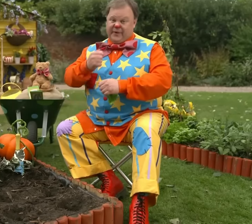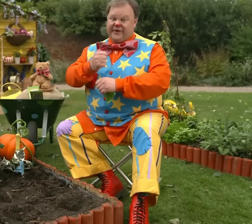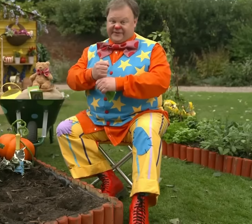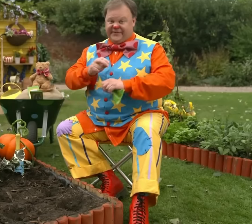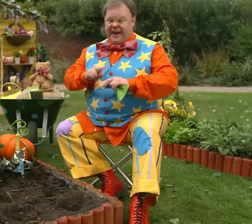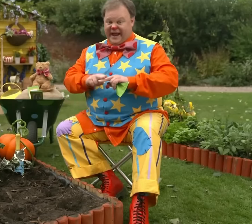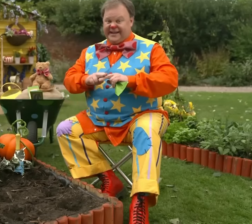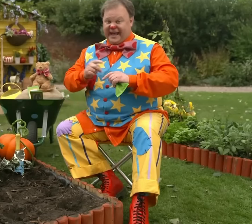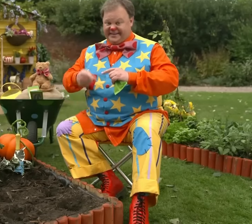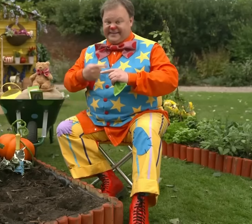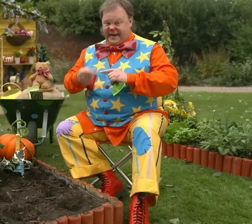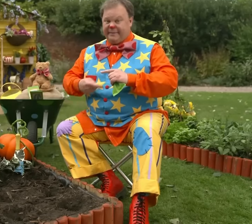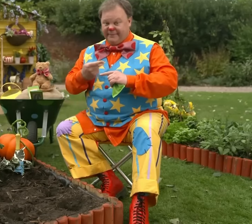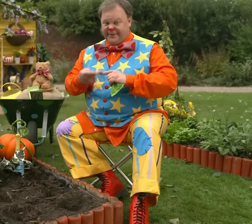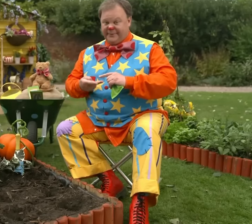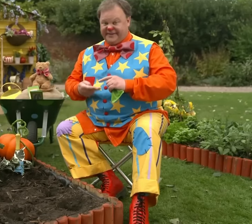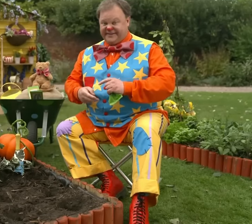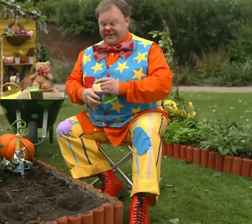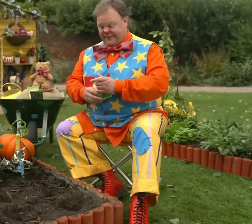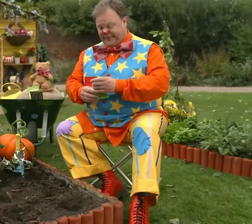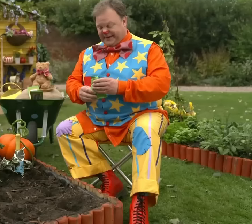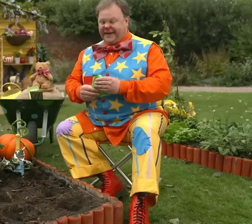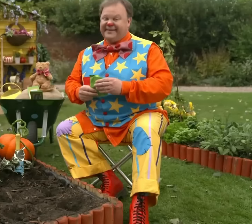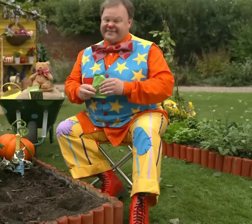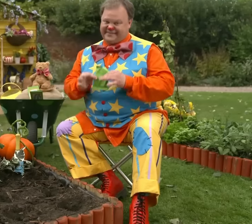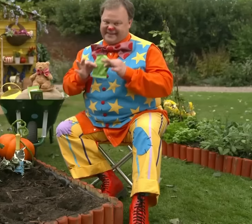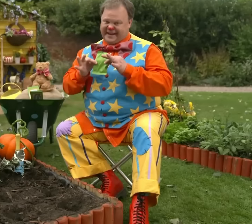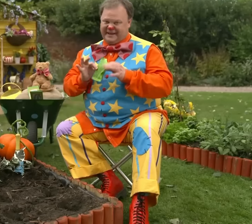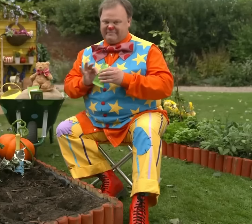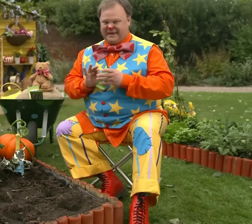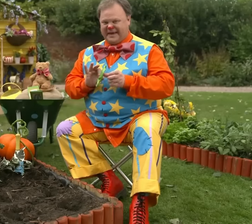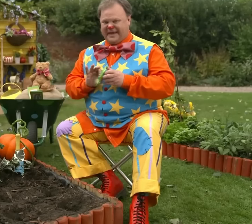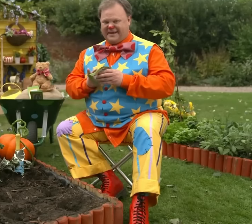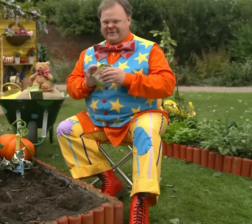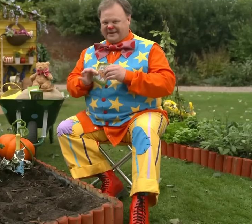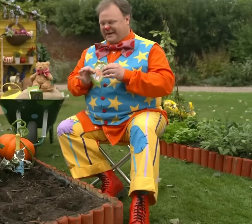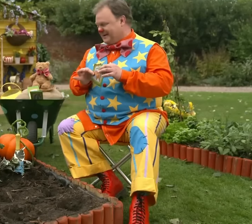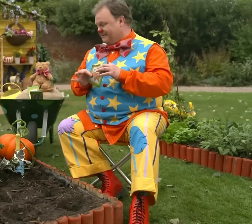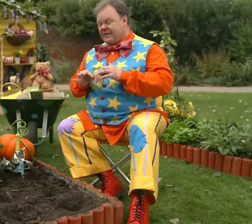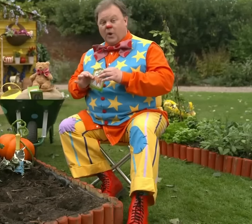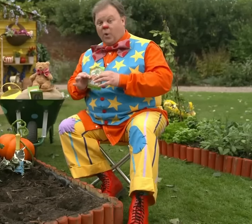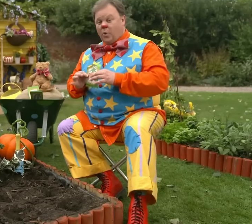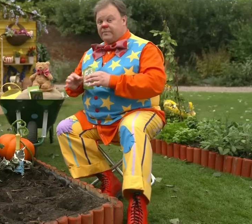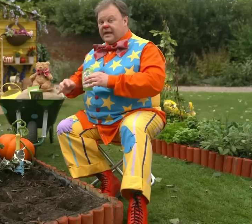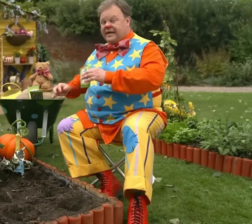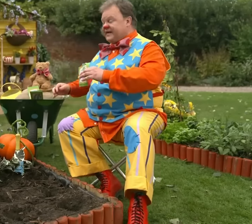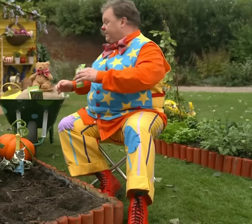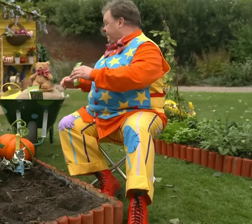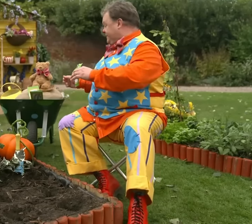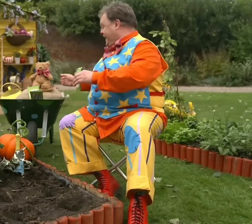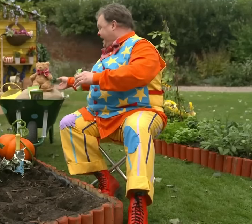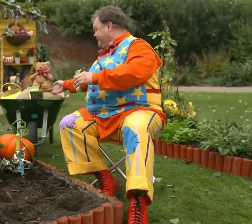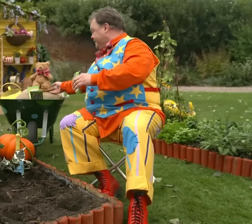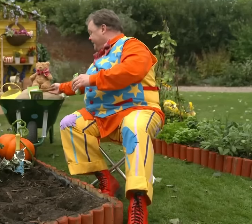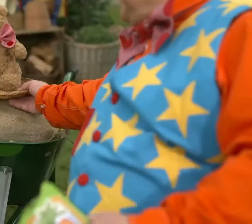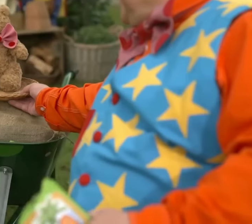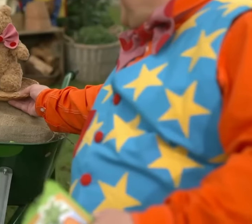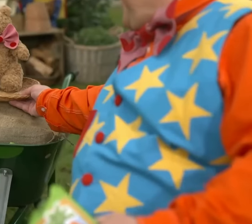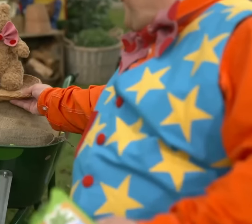what Grandad Tumble would do. Silly me. Oh, Tumble Ted, can you